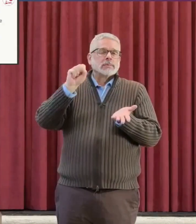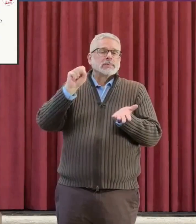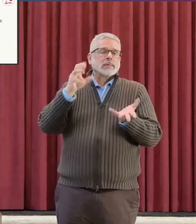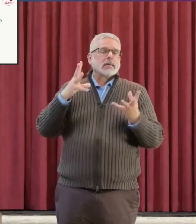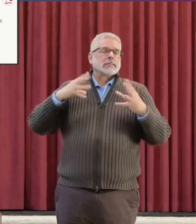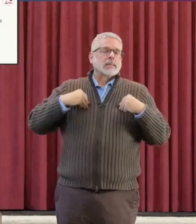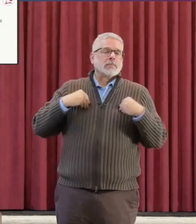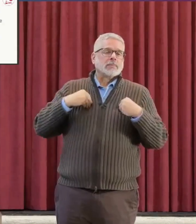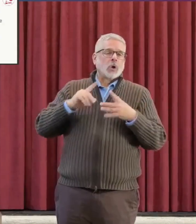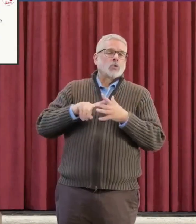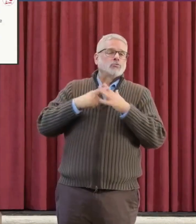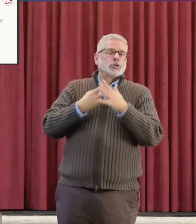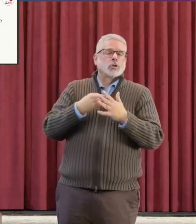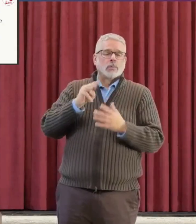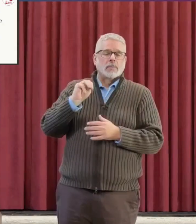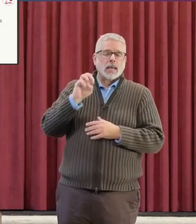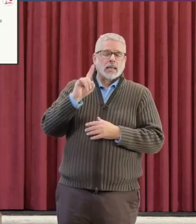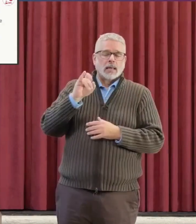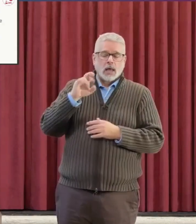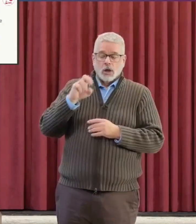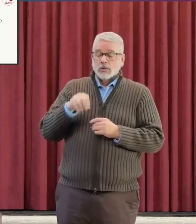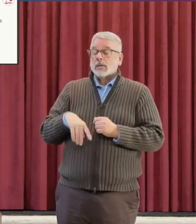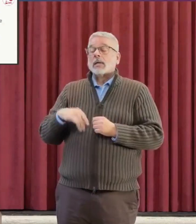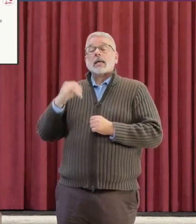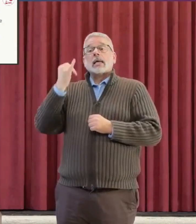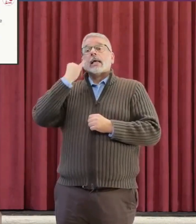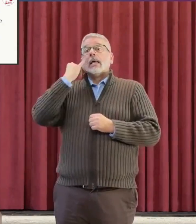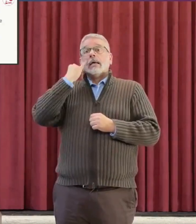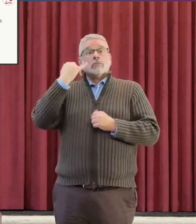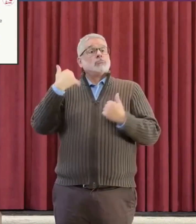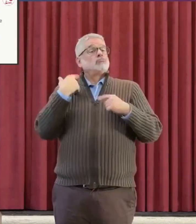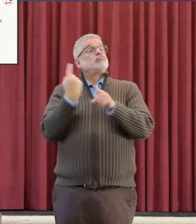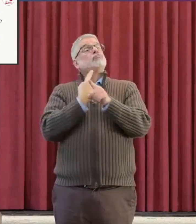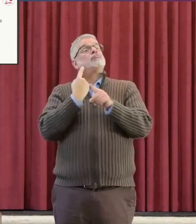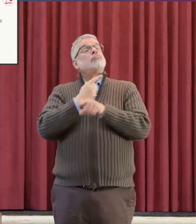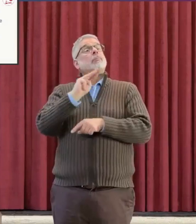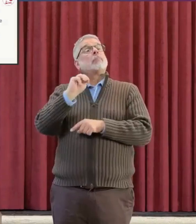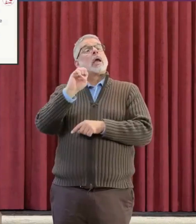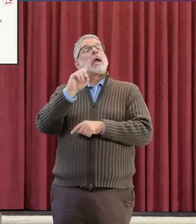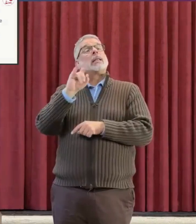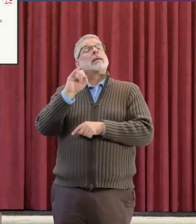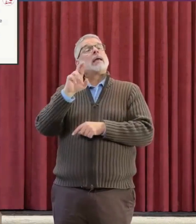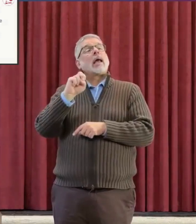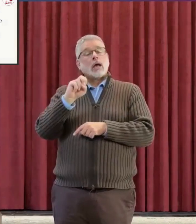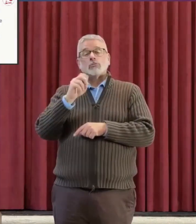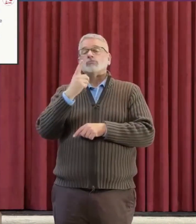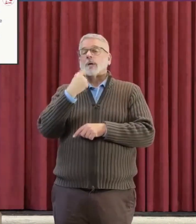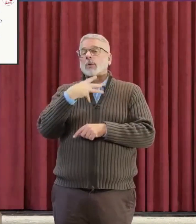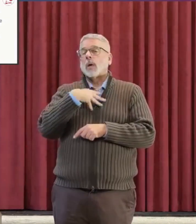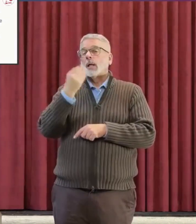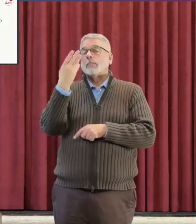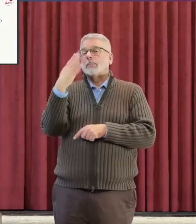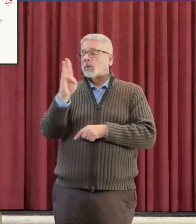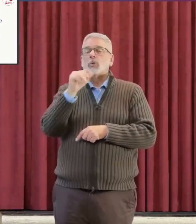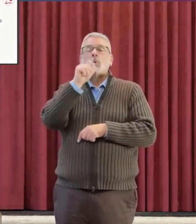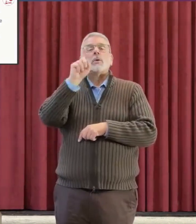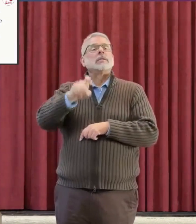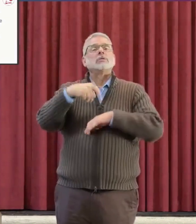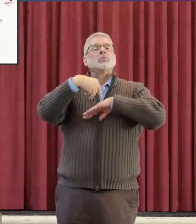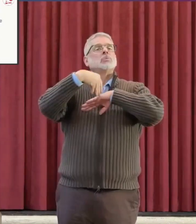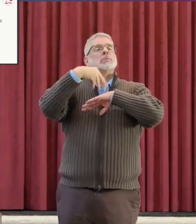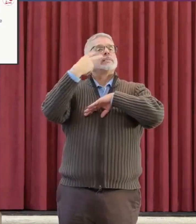States accept original Medicare. And if you have original Medicare, you don't need to have a referral to